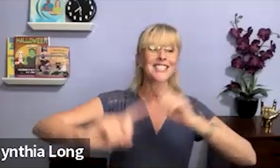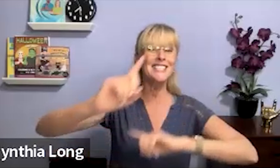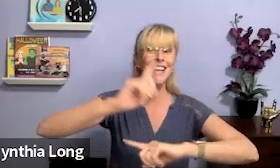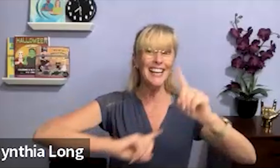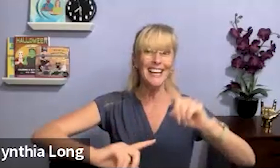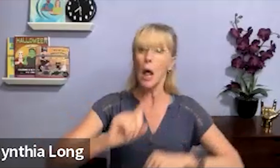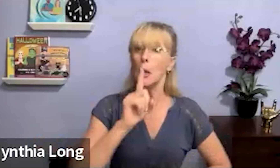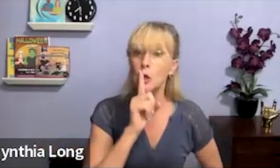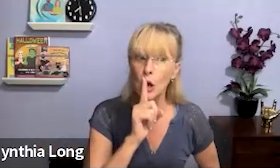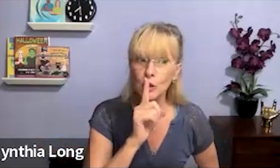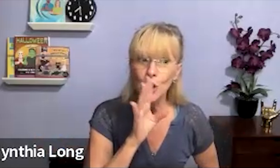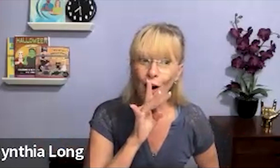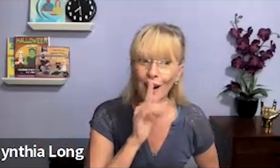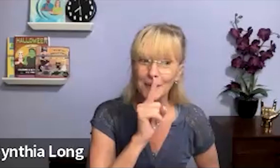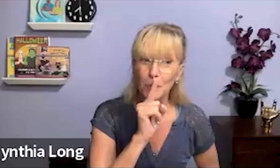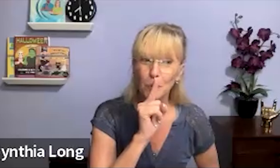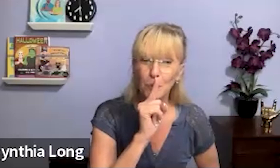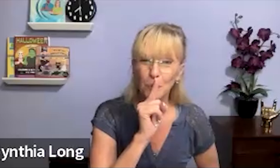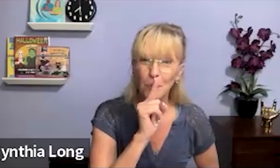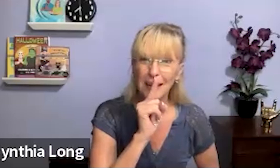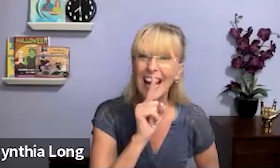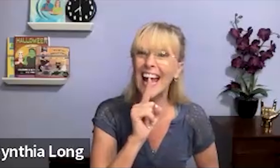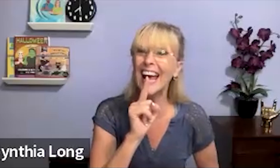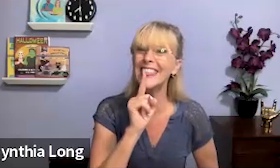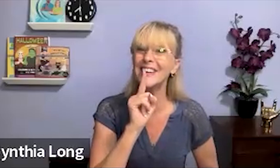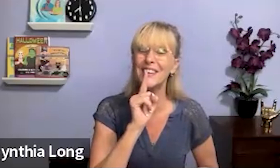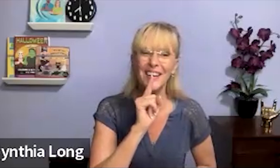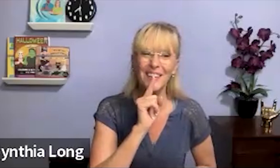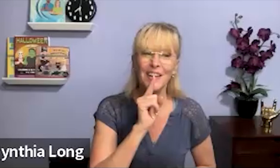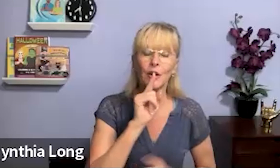just sign it. No talking. And they'll go,